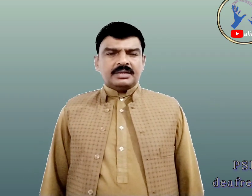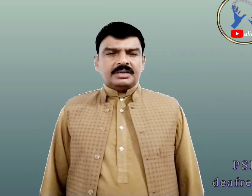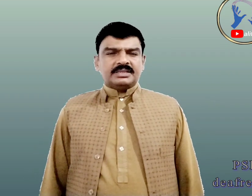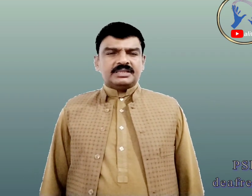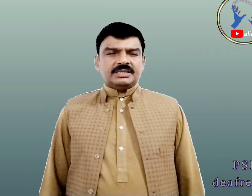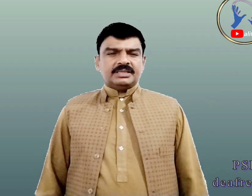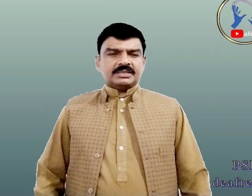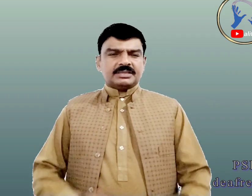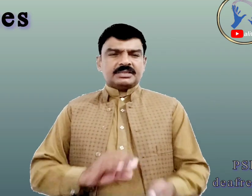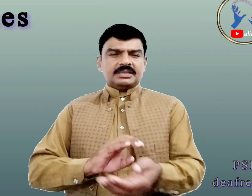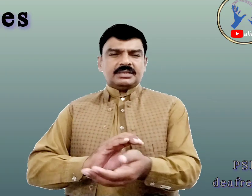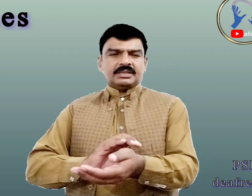disease,